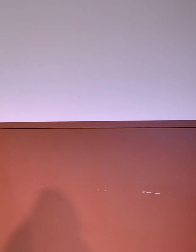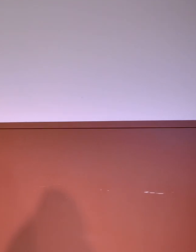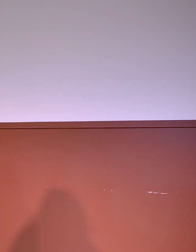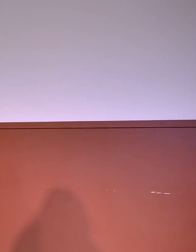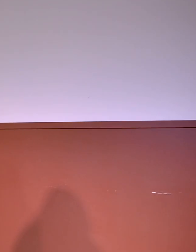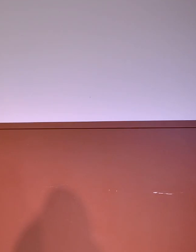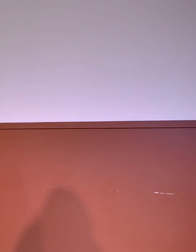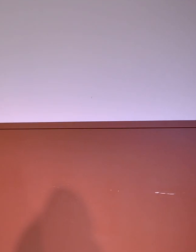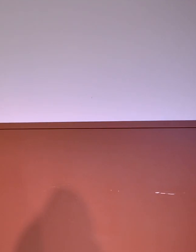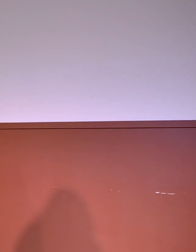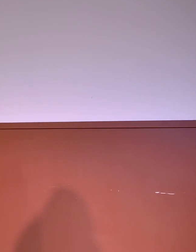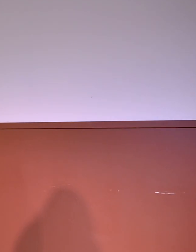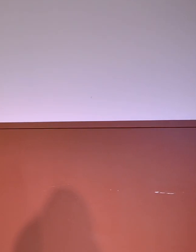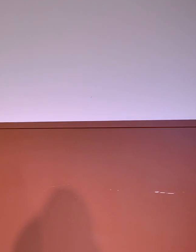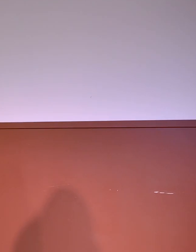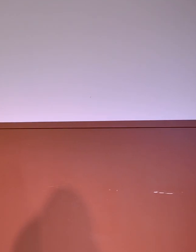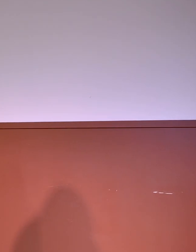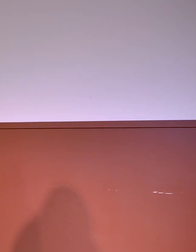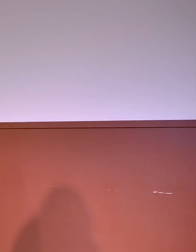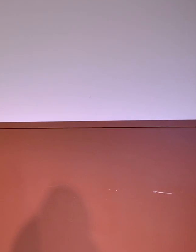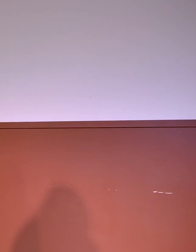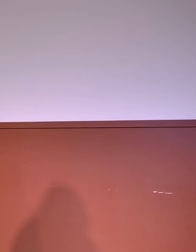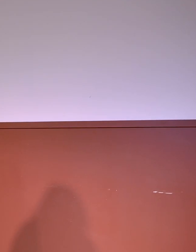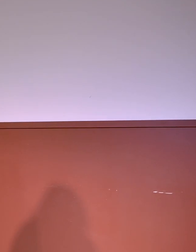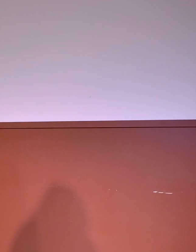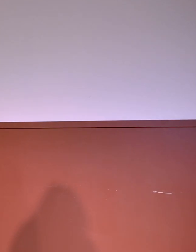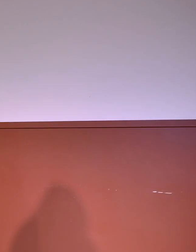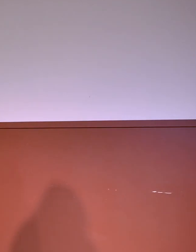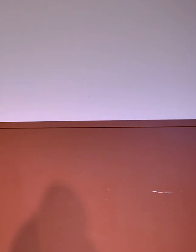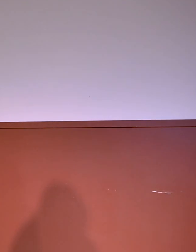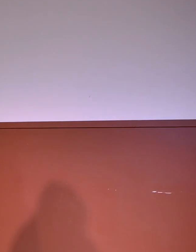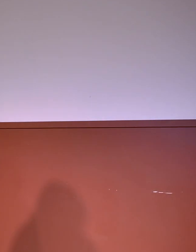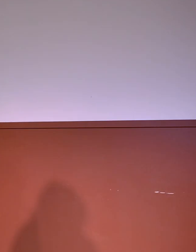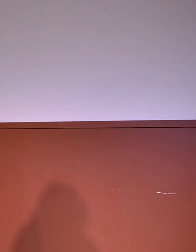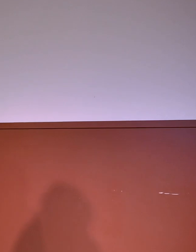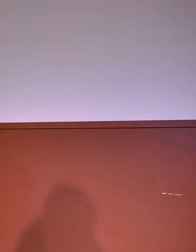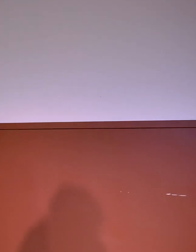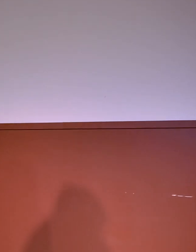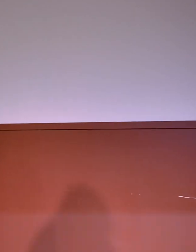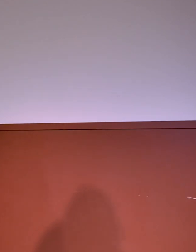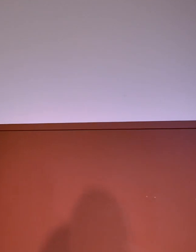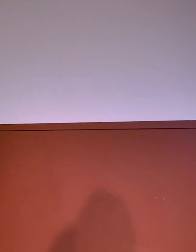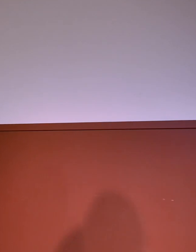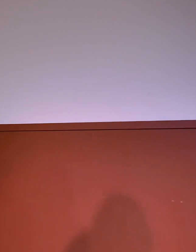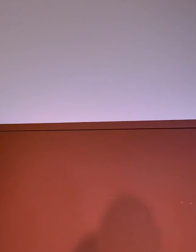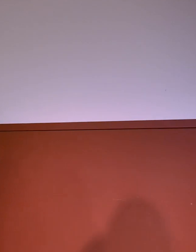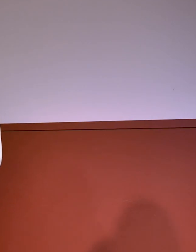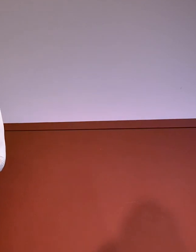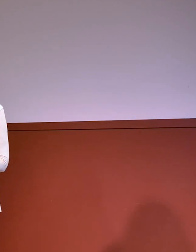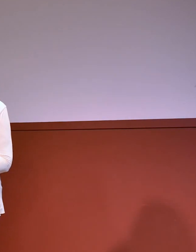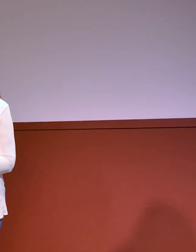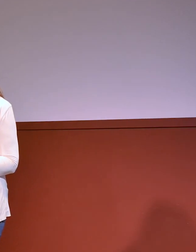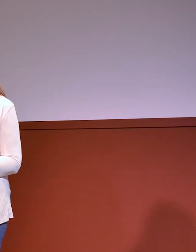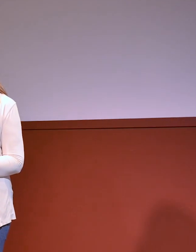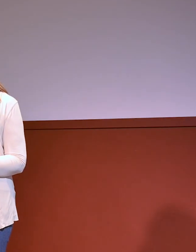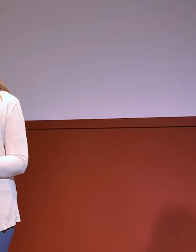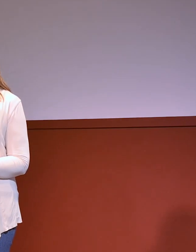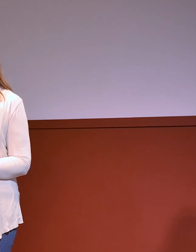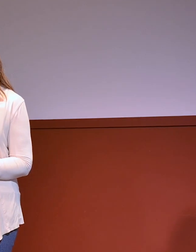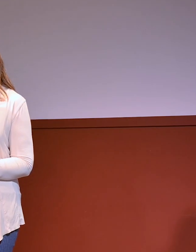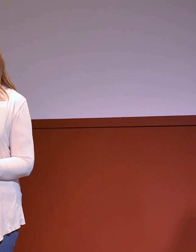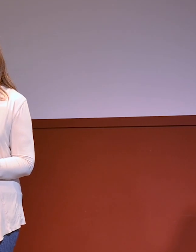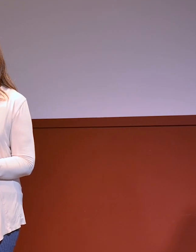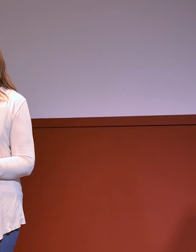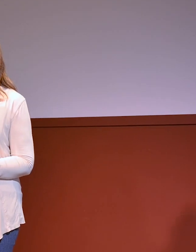My name is Tara Hart. I'm the proud co-chair of the Howard County Poetry and Literature Society, known as HoCoPoLitSo. And we have